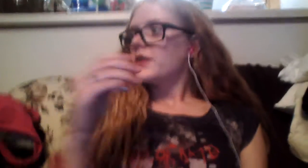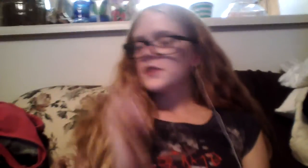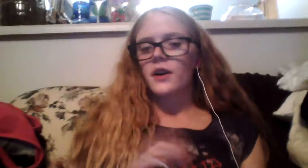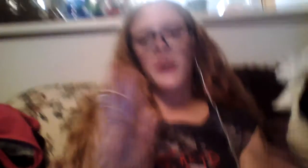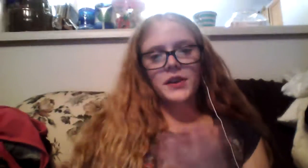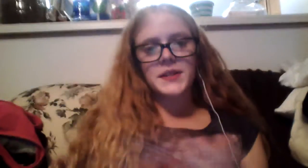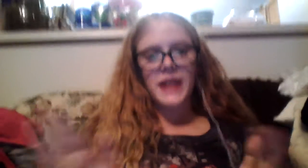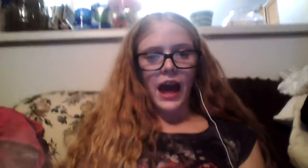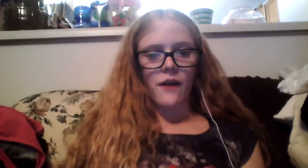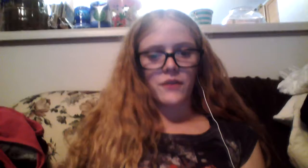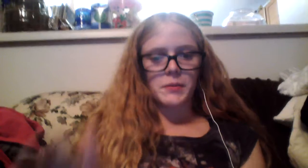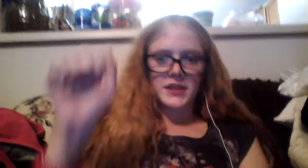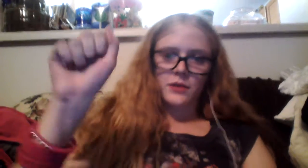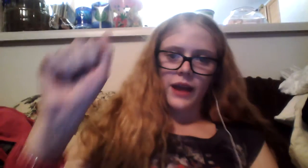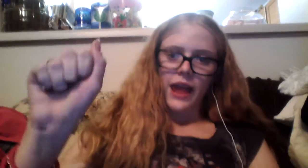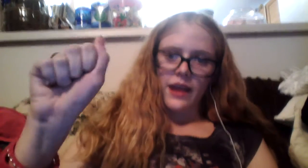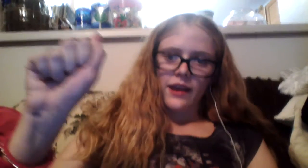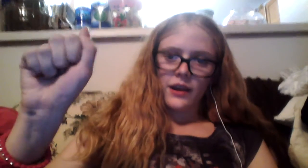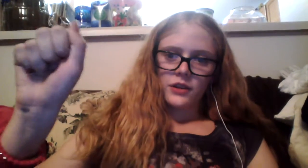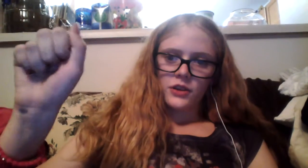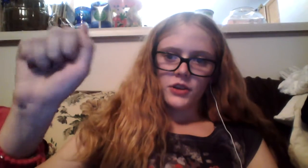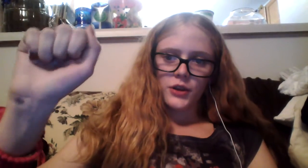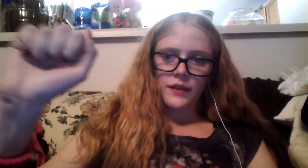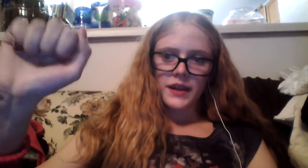So here's the alphabet. A. Do this.